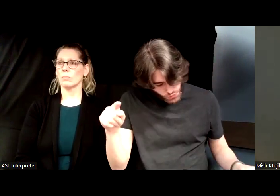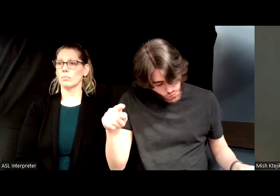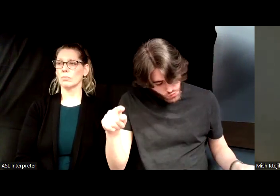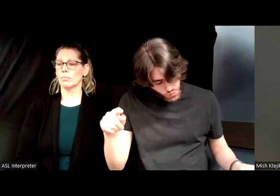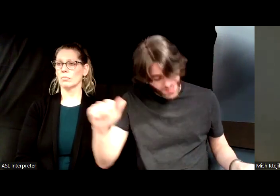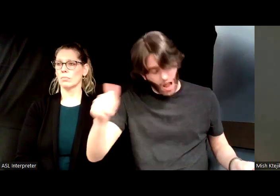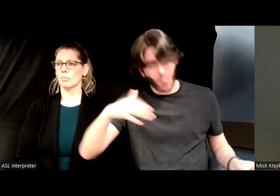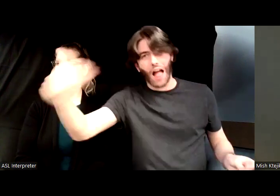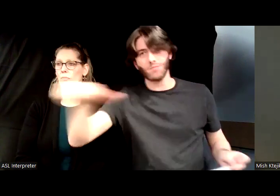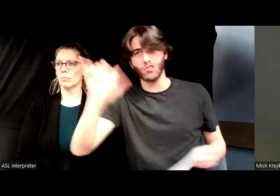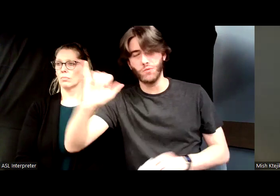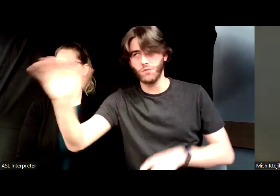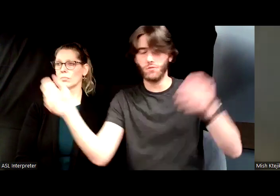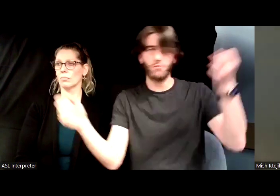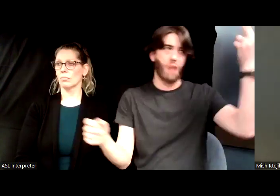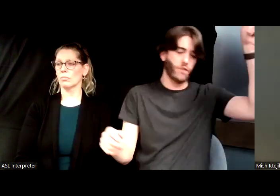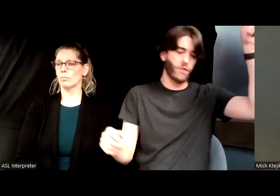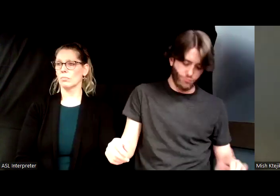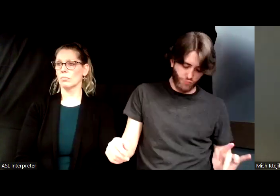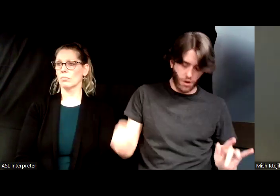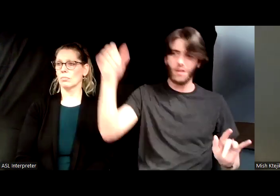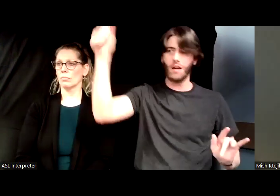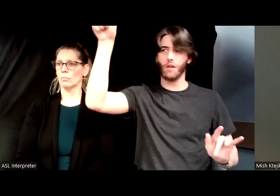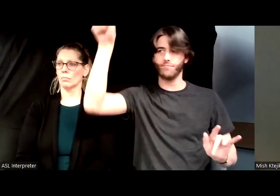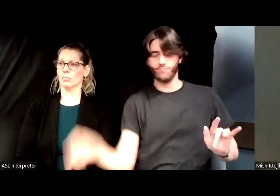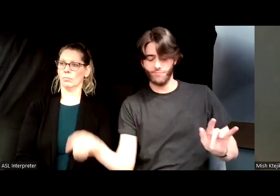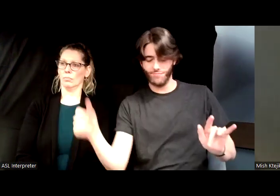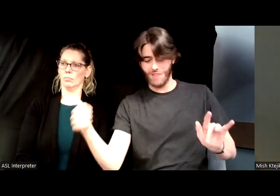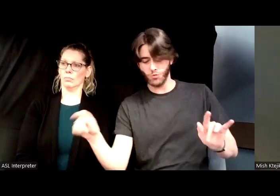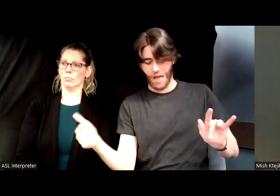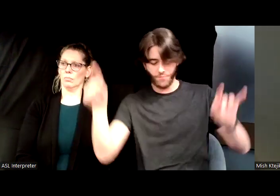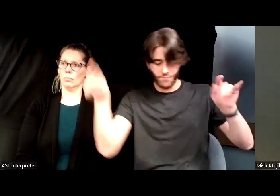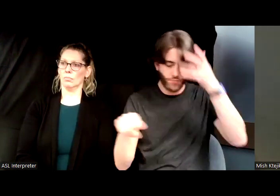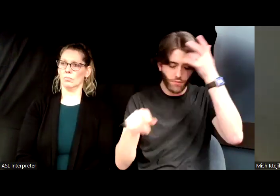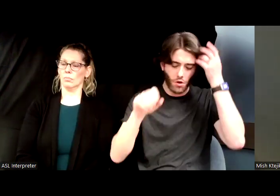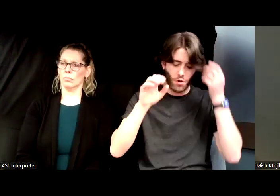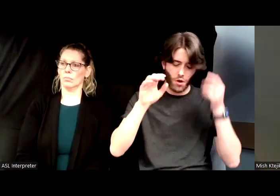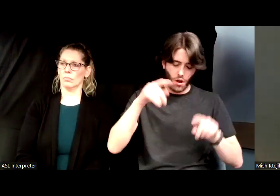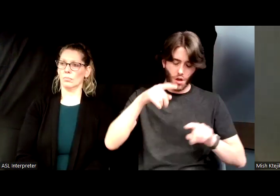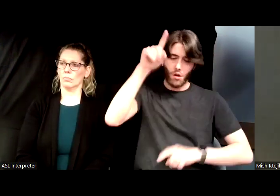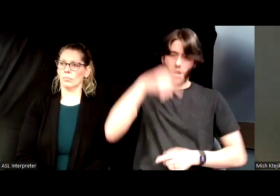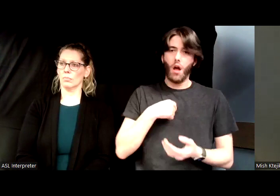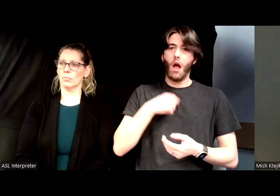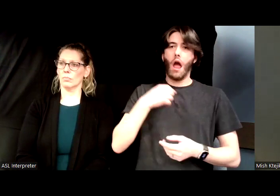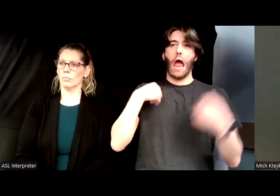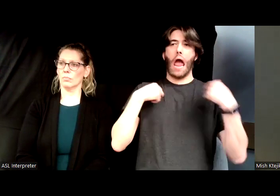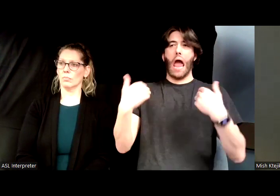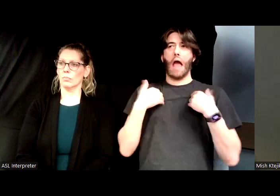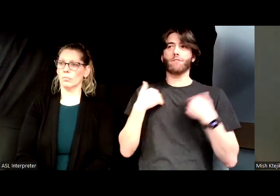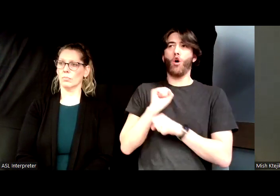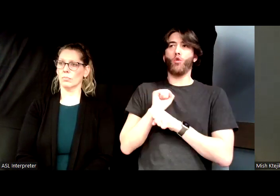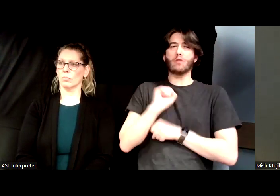12 through 10 on the next and follow the page. 1 through 25, and we continue on the next page.